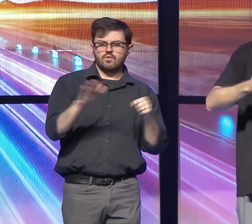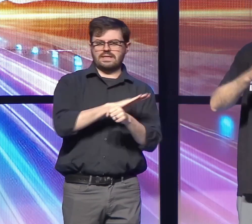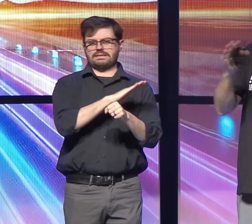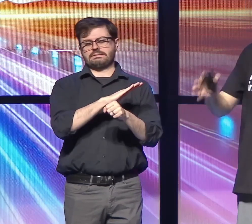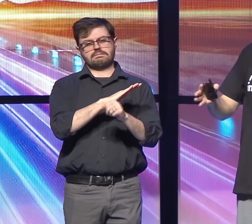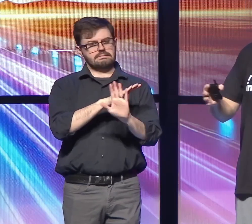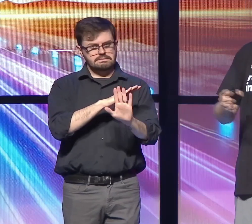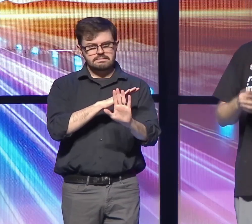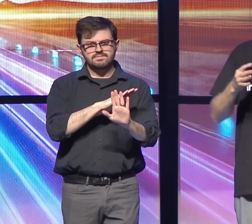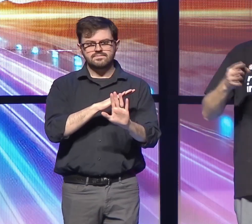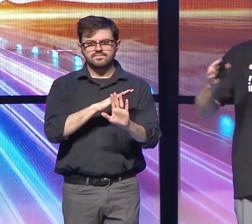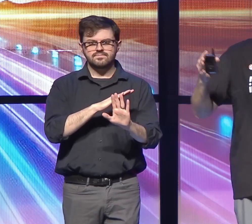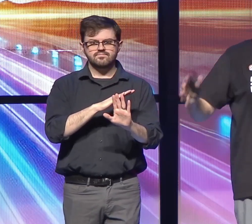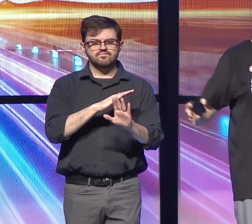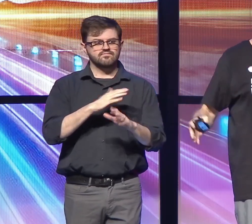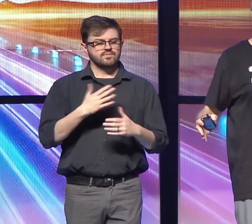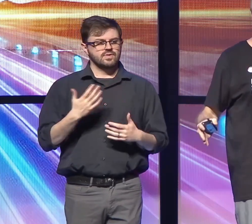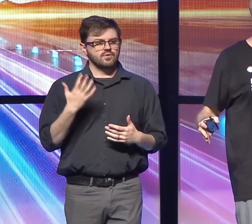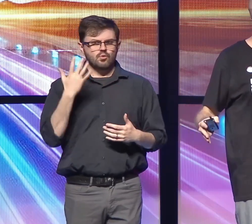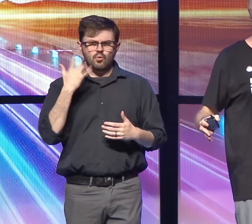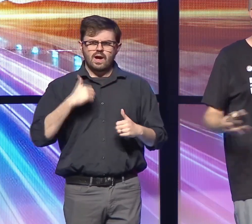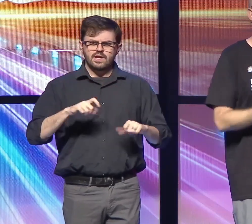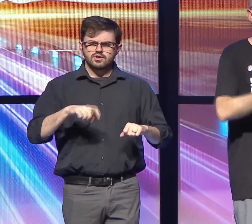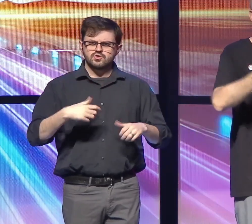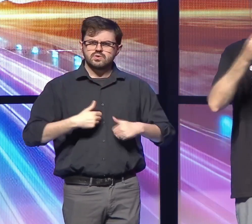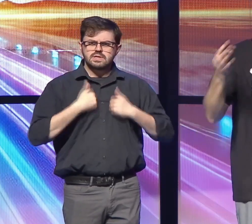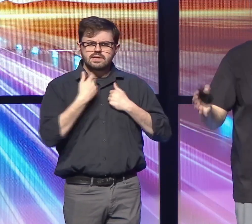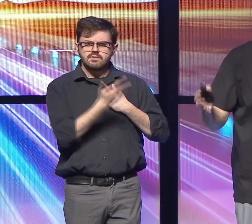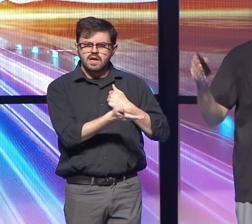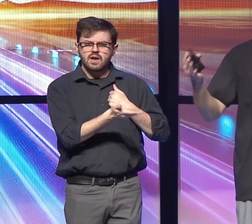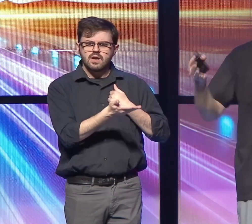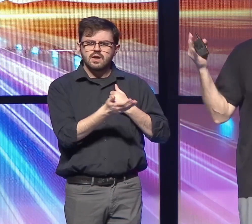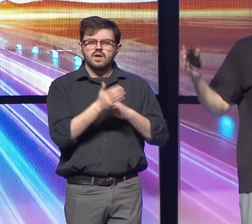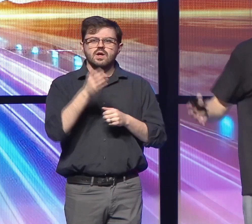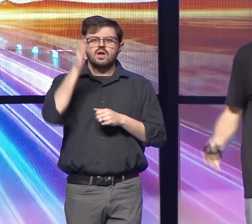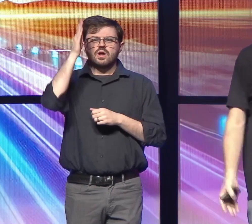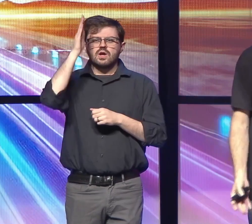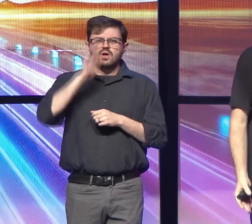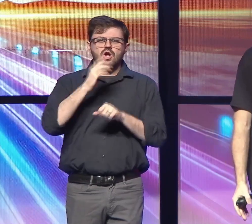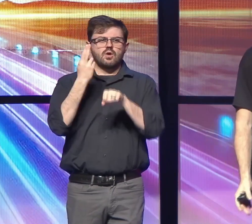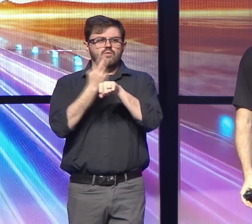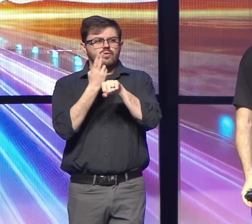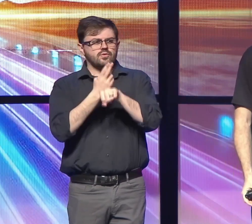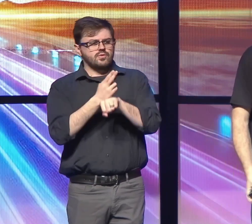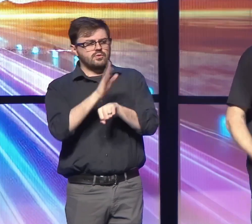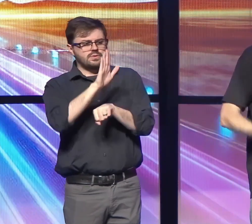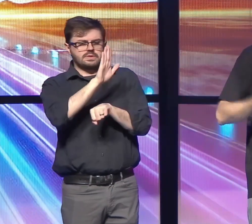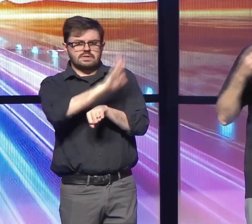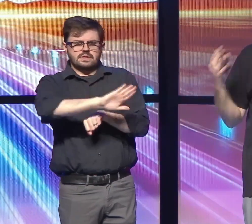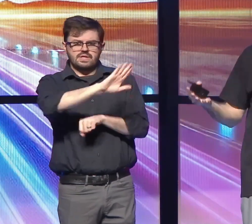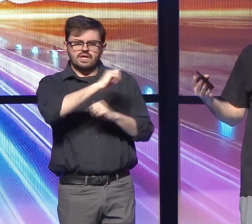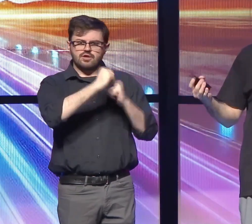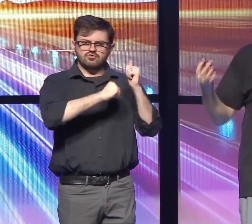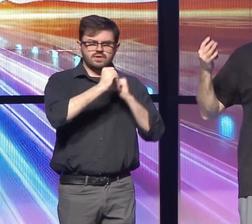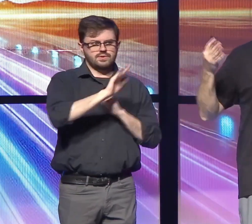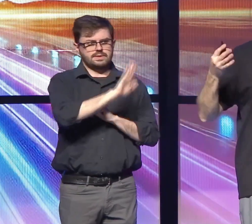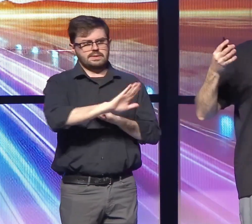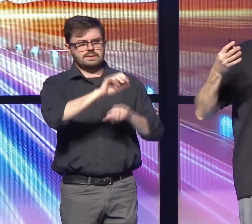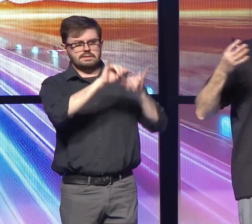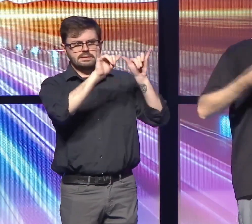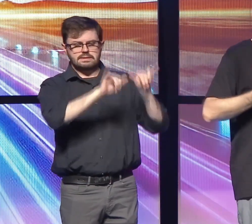why? Why should you be in it? Because God will use it. God will use the structures and systems of this world. And that's what Paul believes.